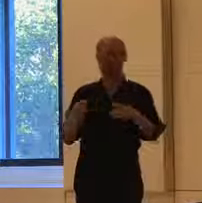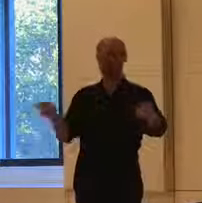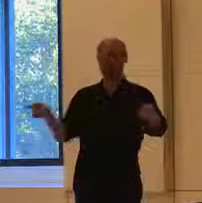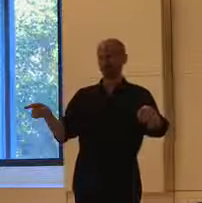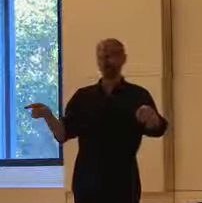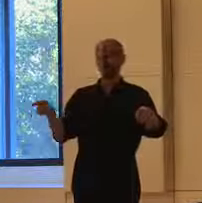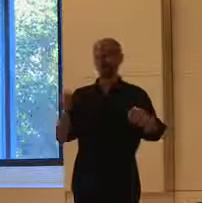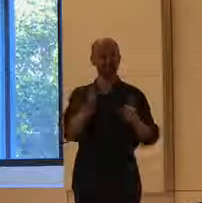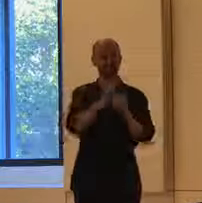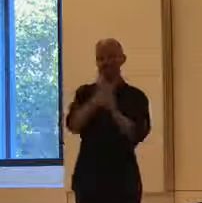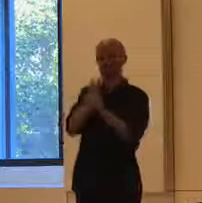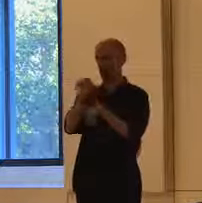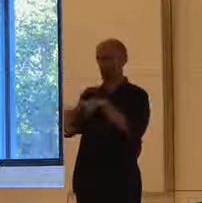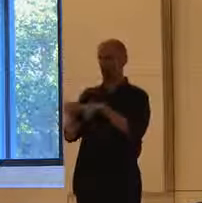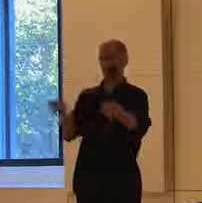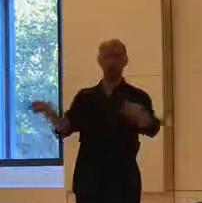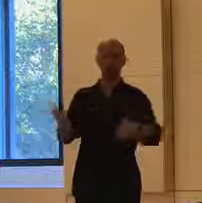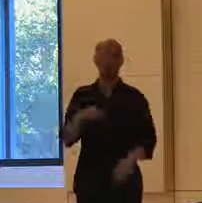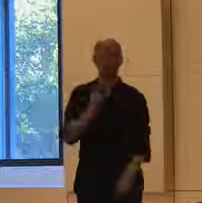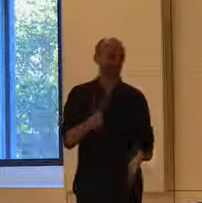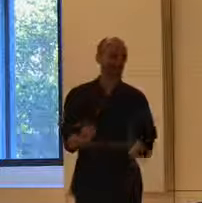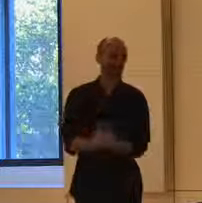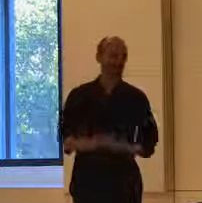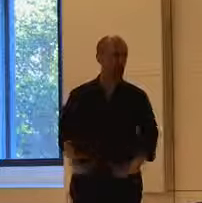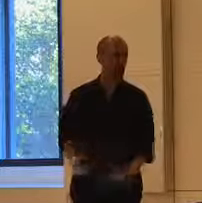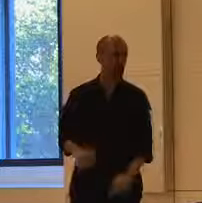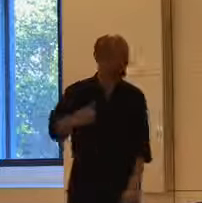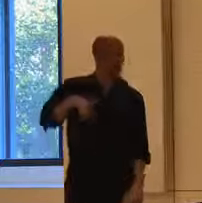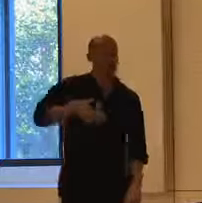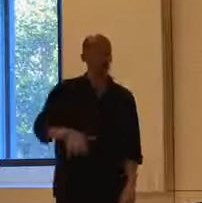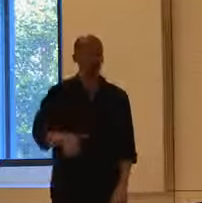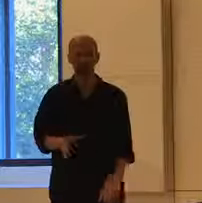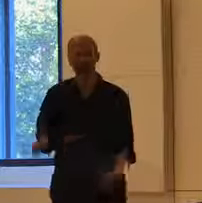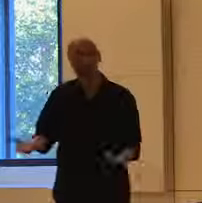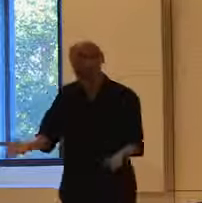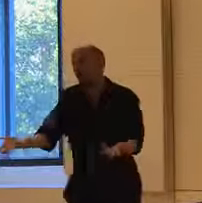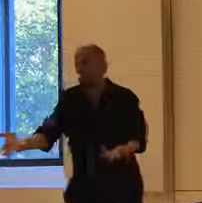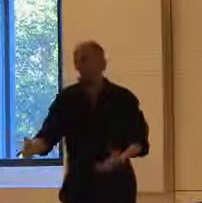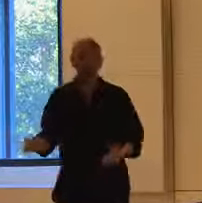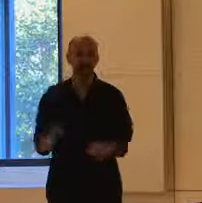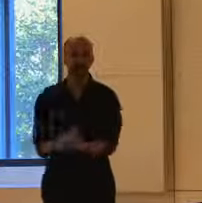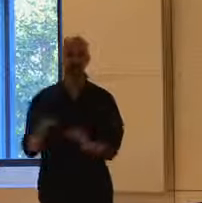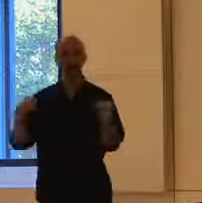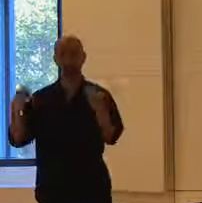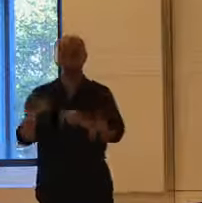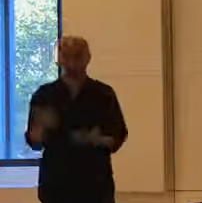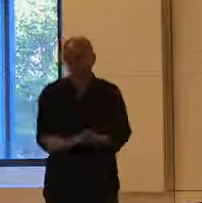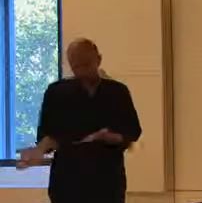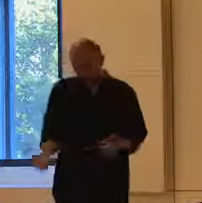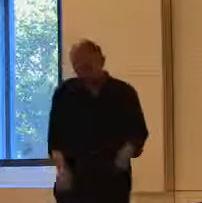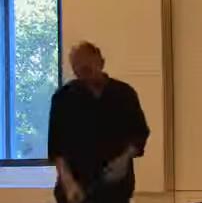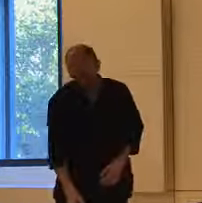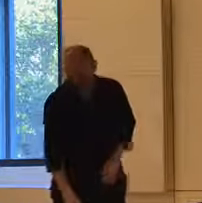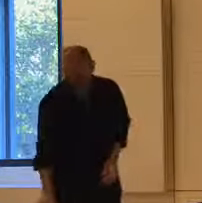groups of people, is really communication. I can see most of you in the audience are agreeing with me. Please agree.